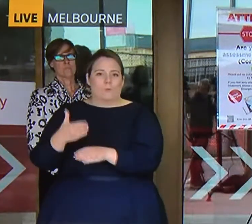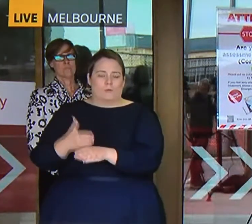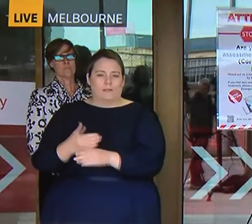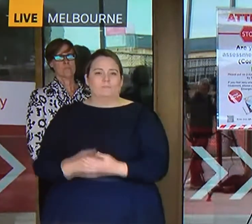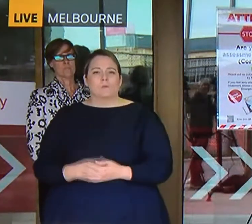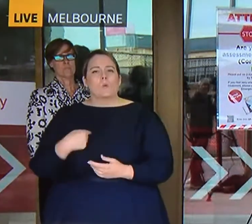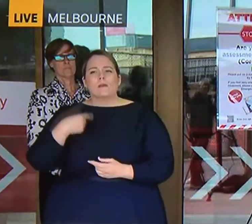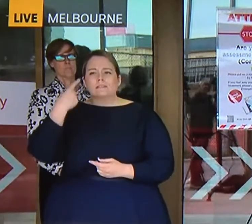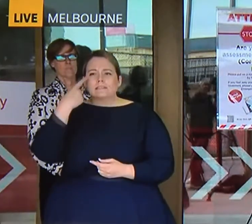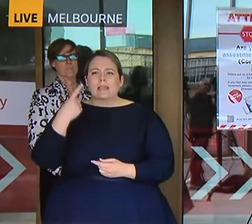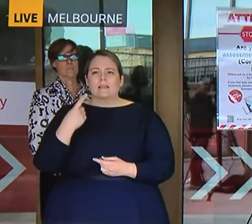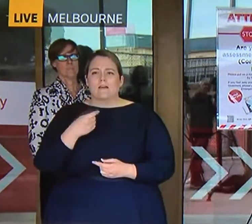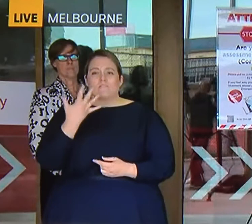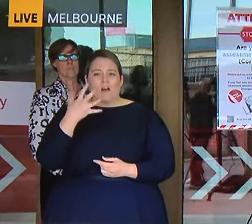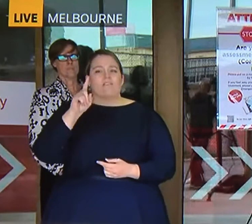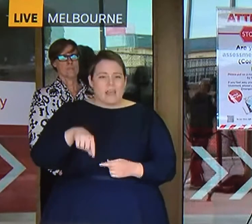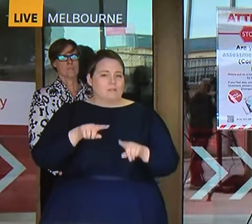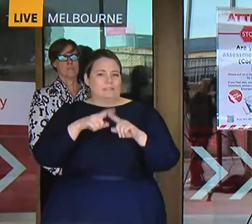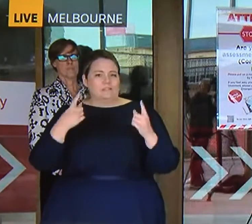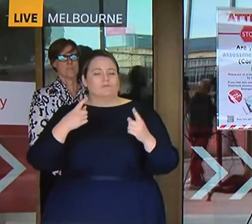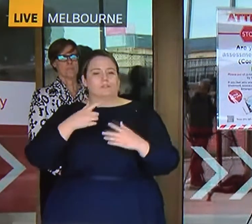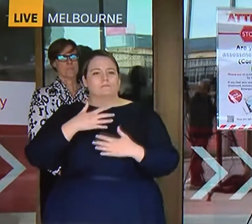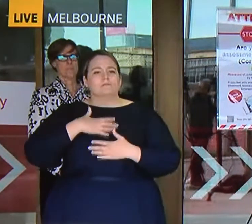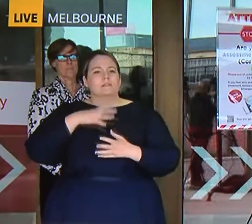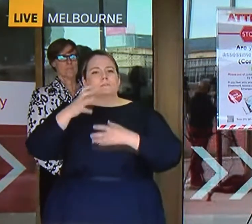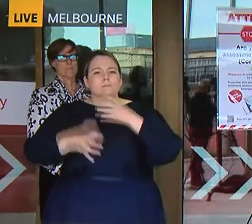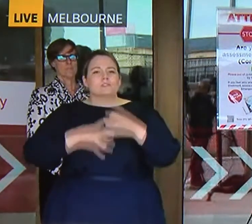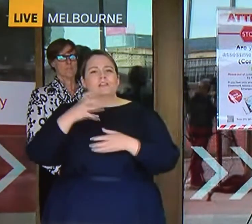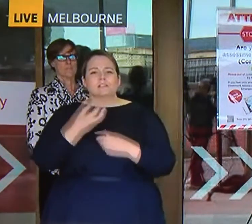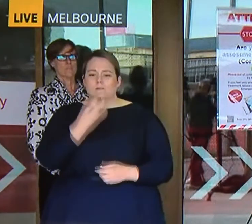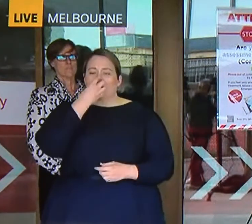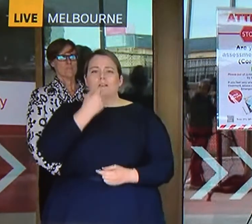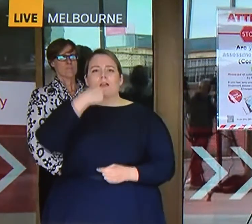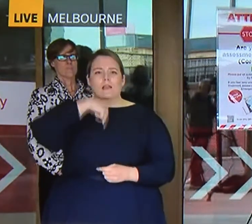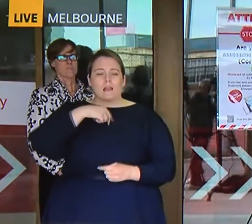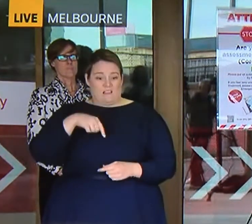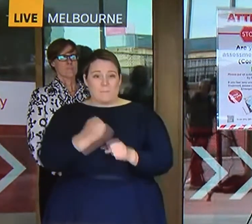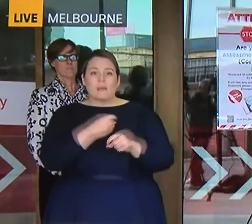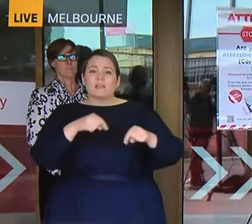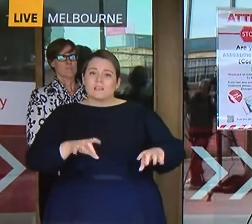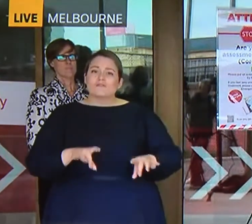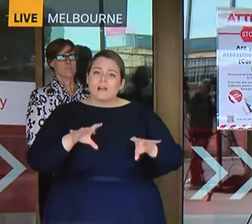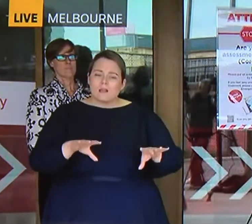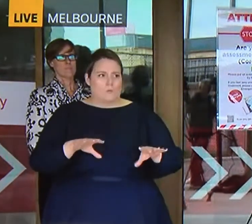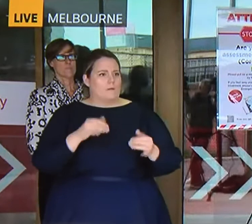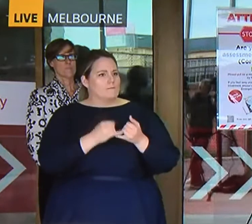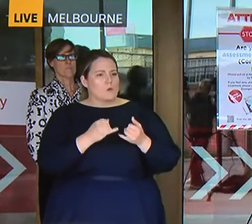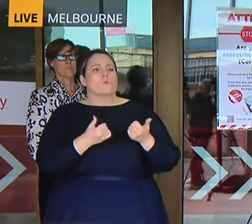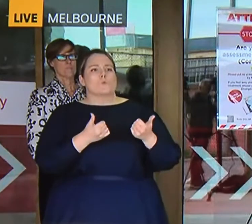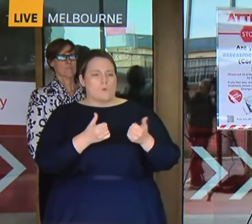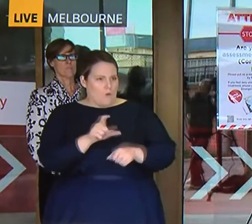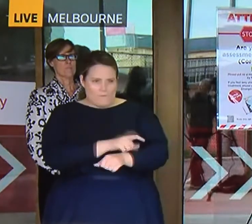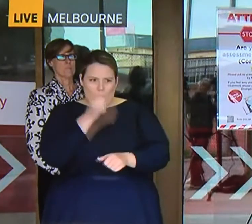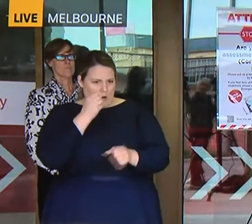ResMed, and ResMed's making these in Australia. So we're very confident about the production lines on that